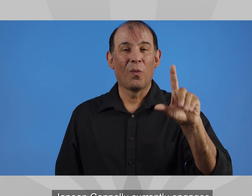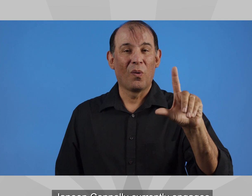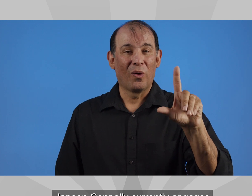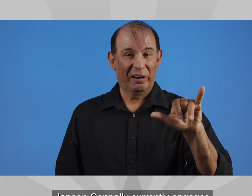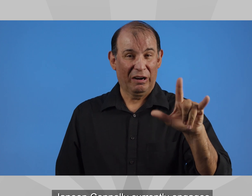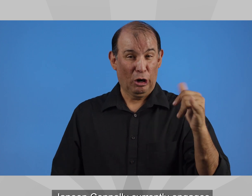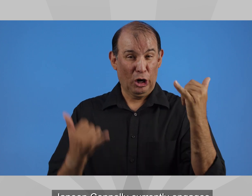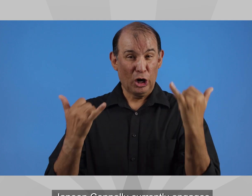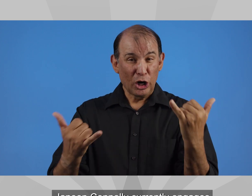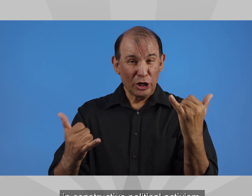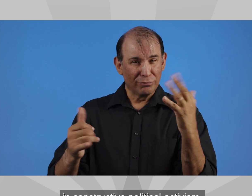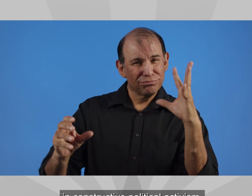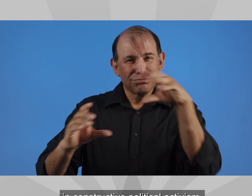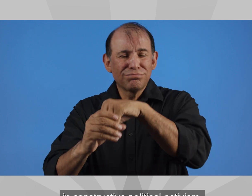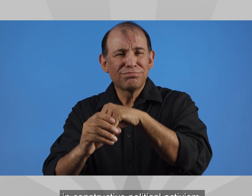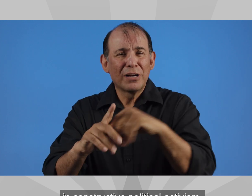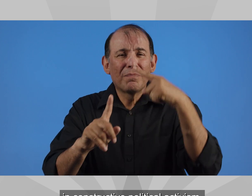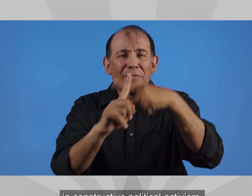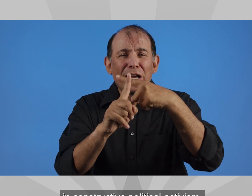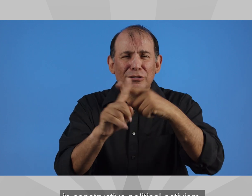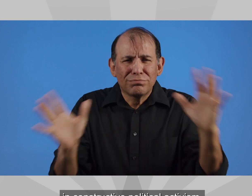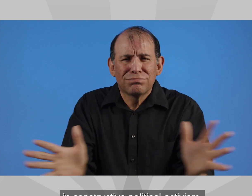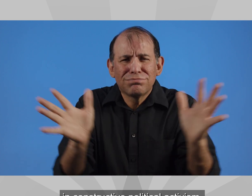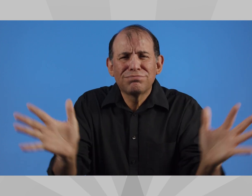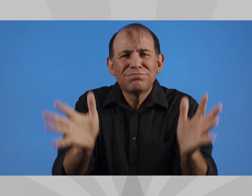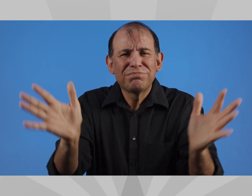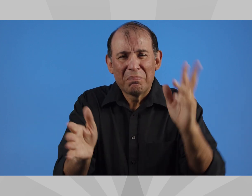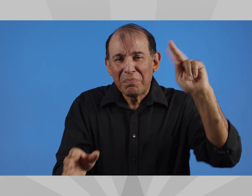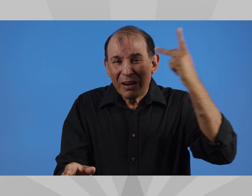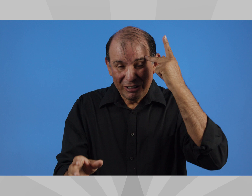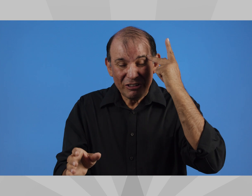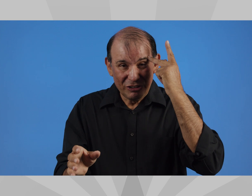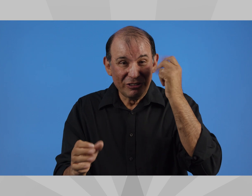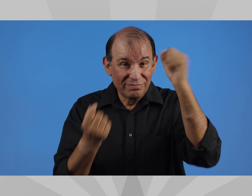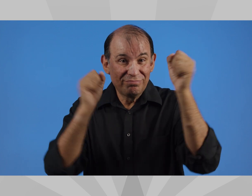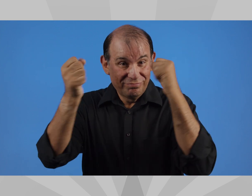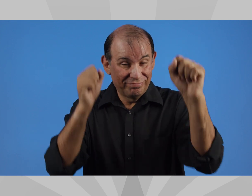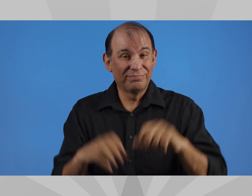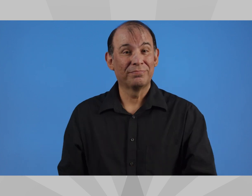Janeen Connolly currently engages in constructive political activism.